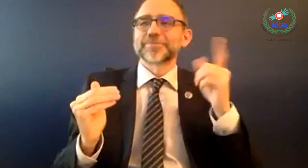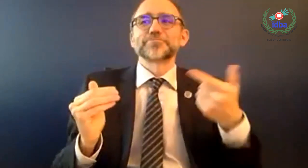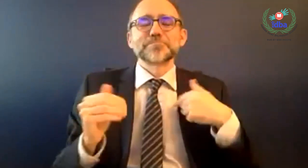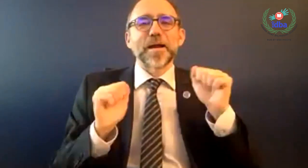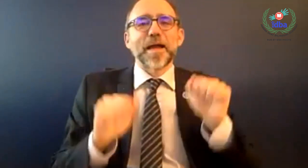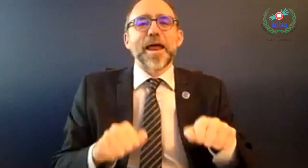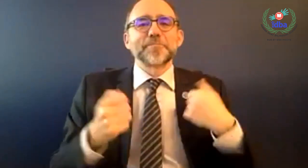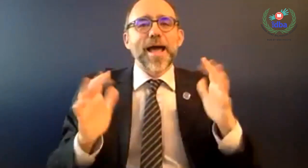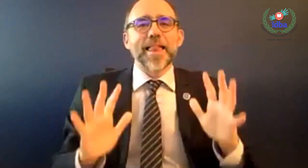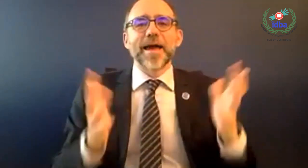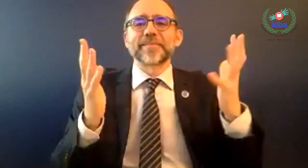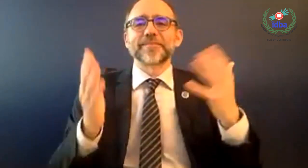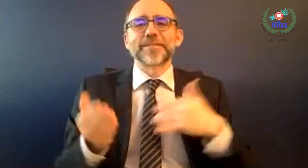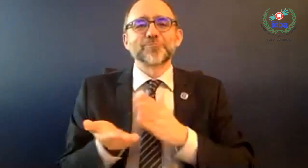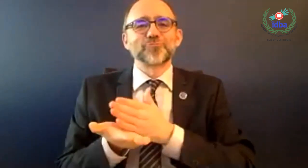is the aim of World Federation of the Deaf also.